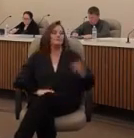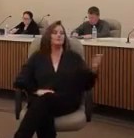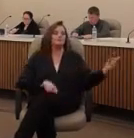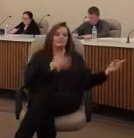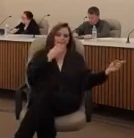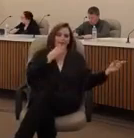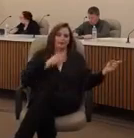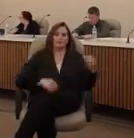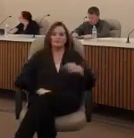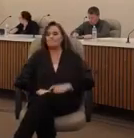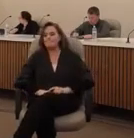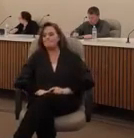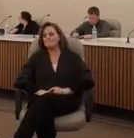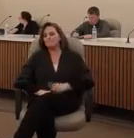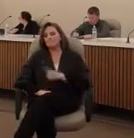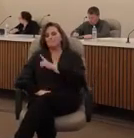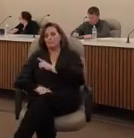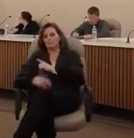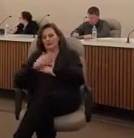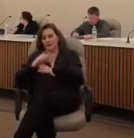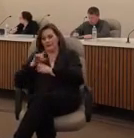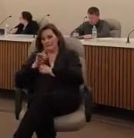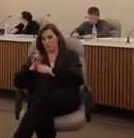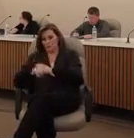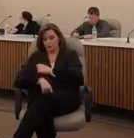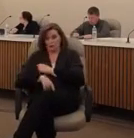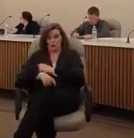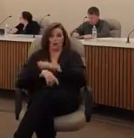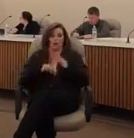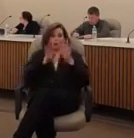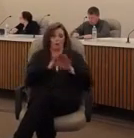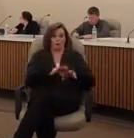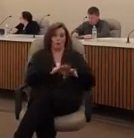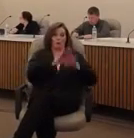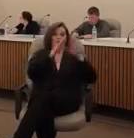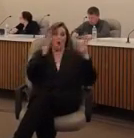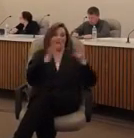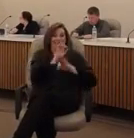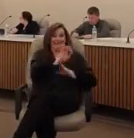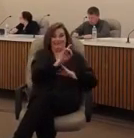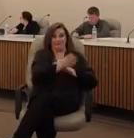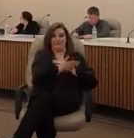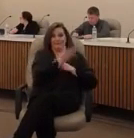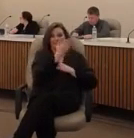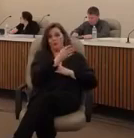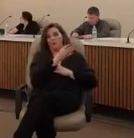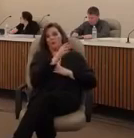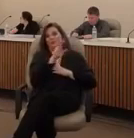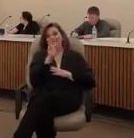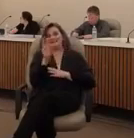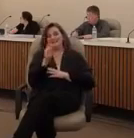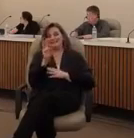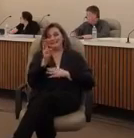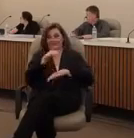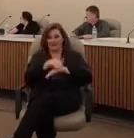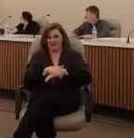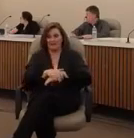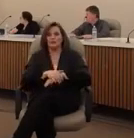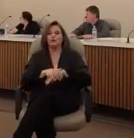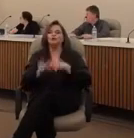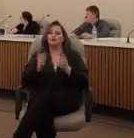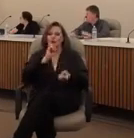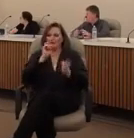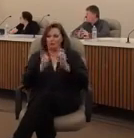So I have a question. You're going to be going from being open from 8 a.m. to 6 p.m. So you're going to have to change the